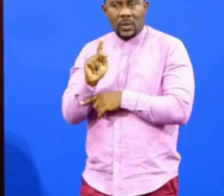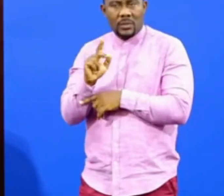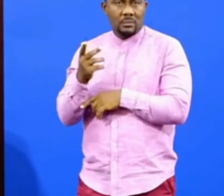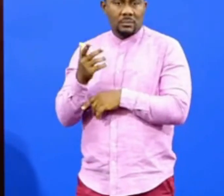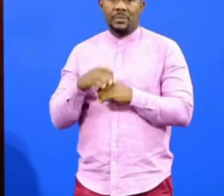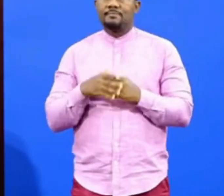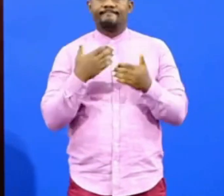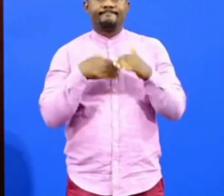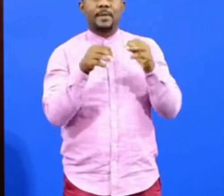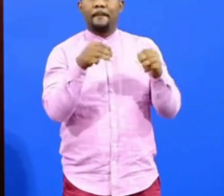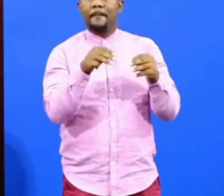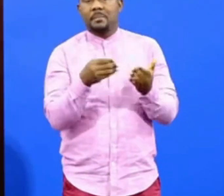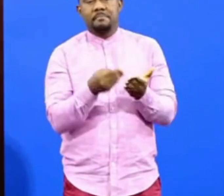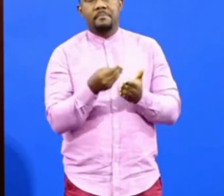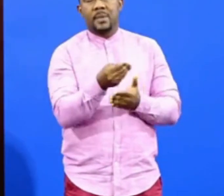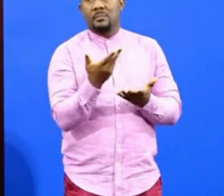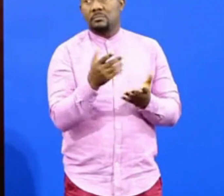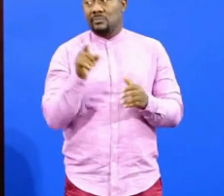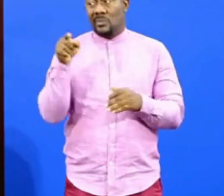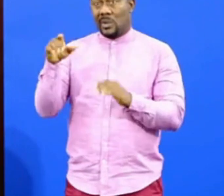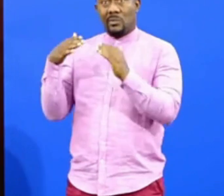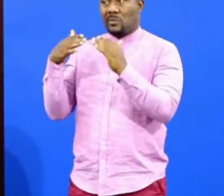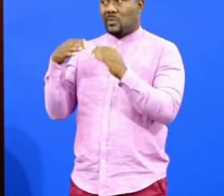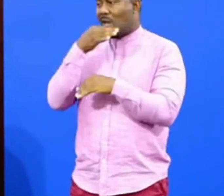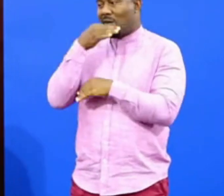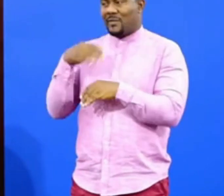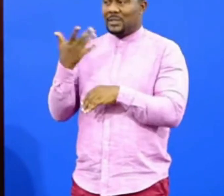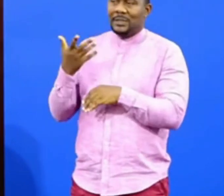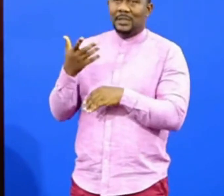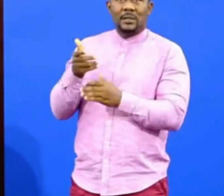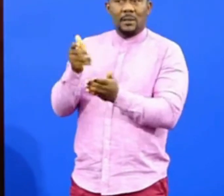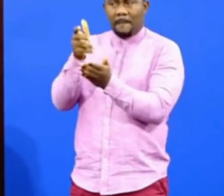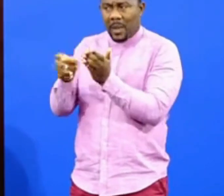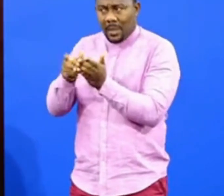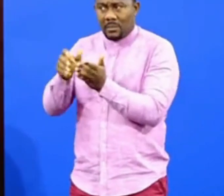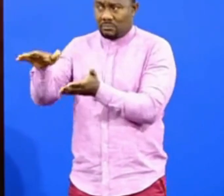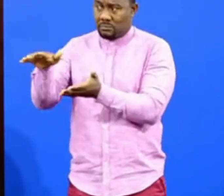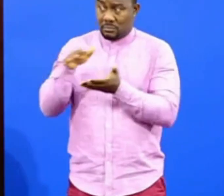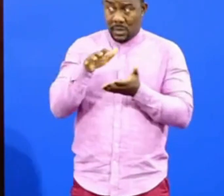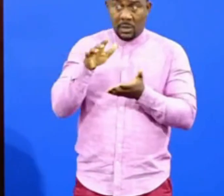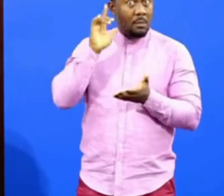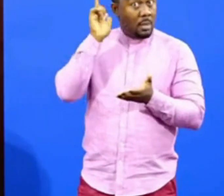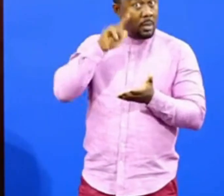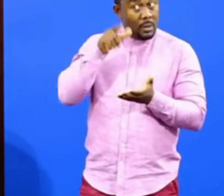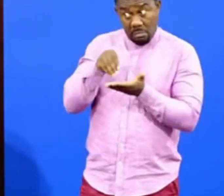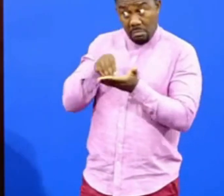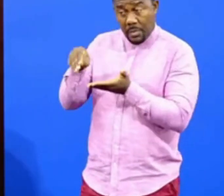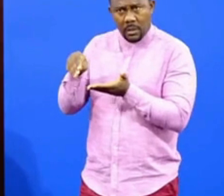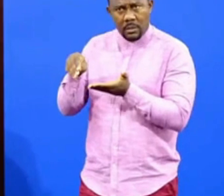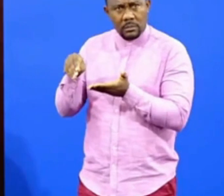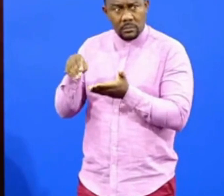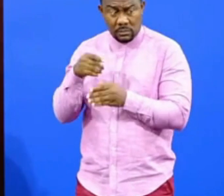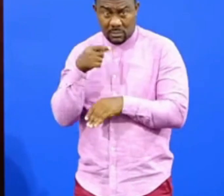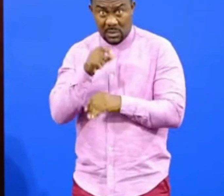market, you buy your commodities, or you go to the farm gate, you say, let me take some maize from you, I'll come and pay later. There's no guarantee that the farmer